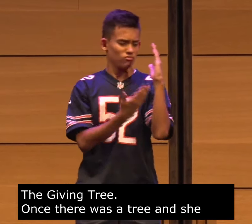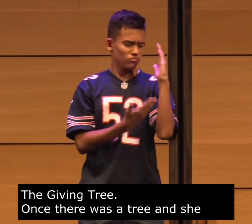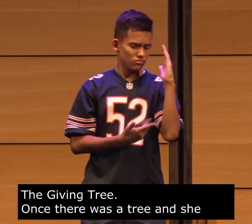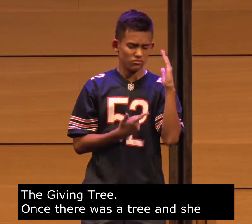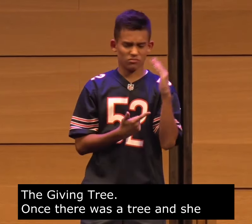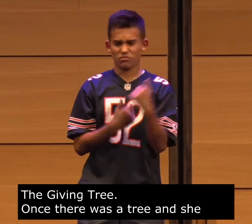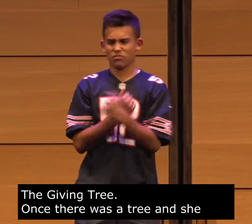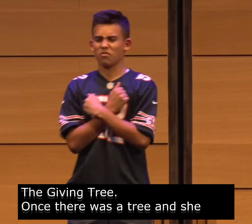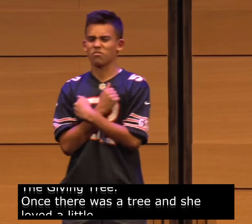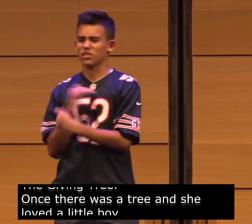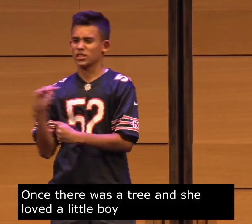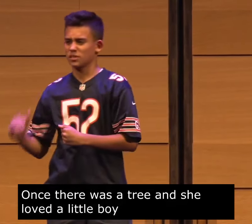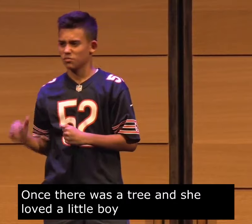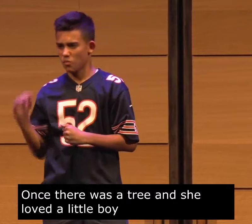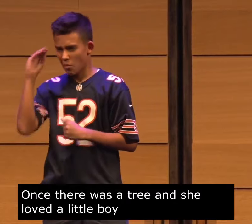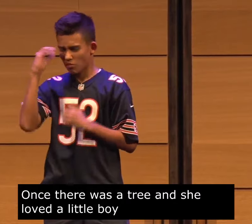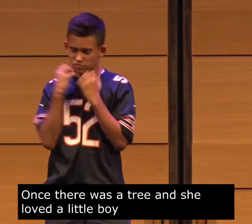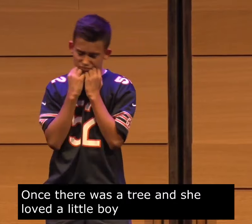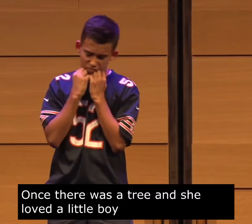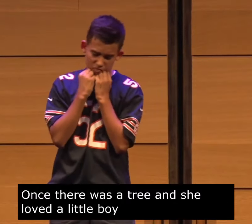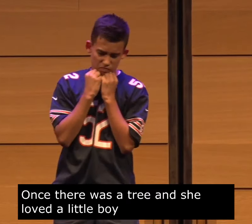And she loved a little boy.